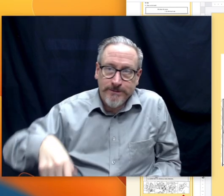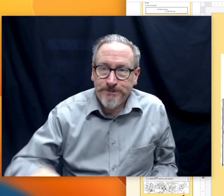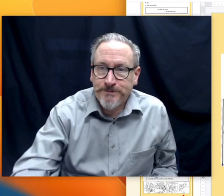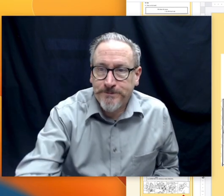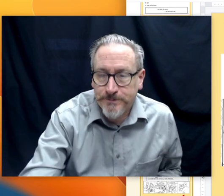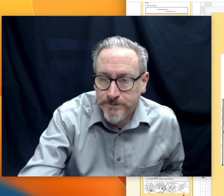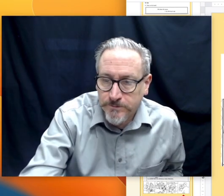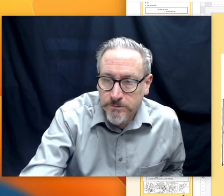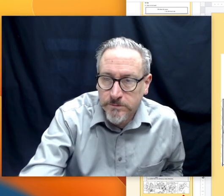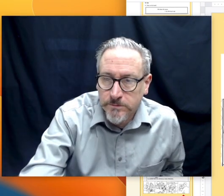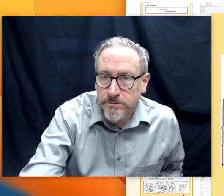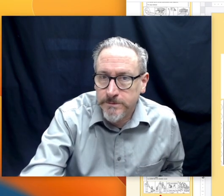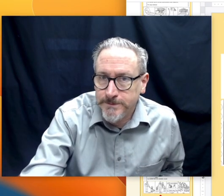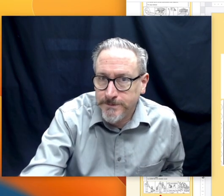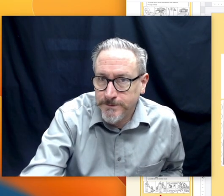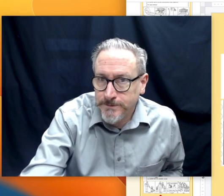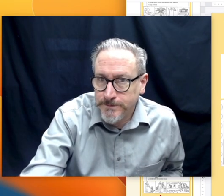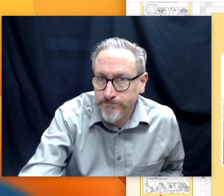right?